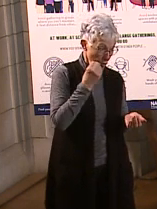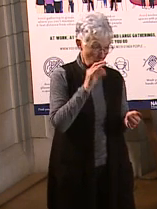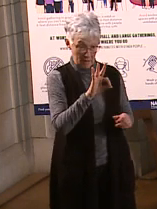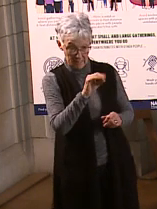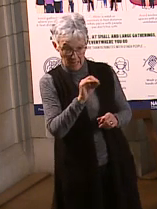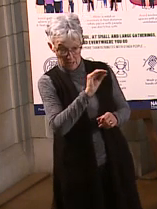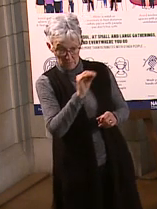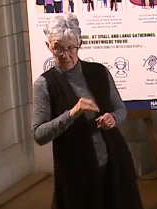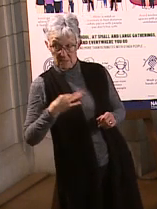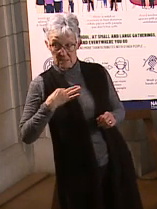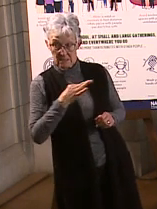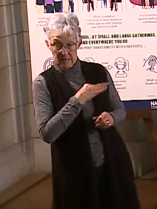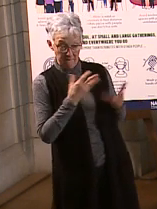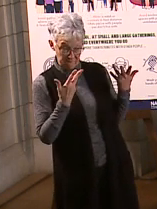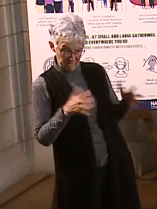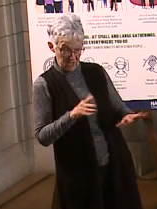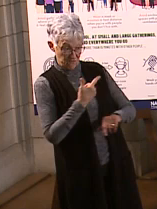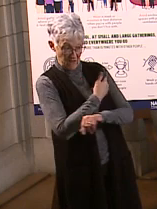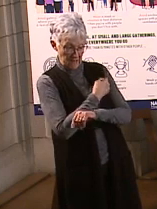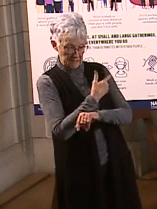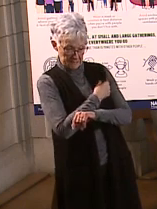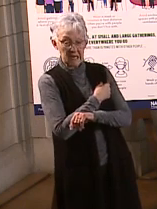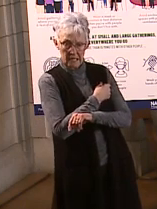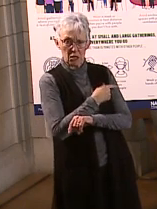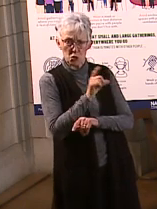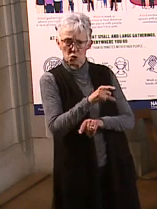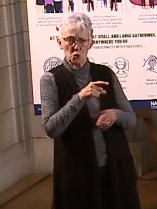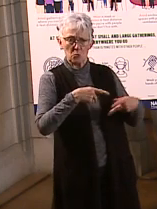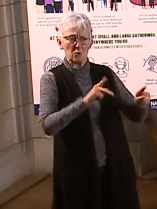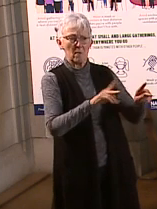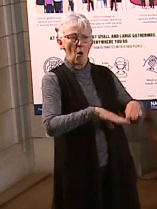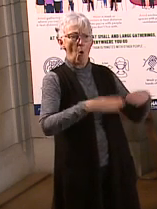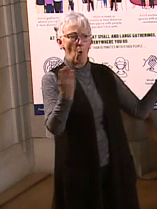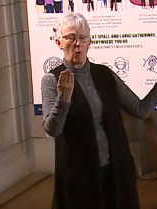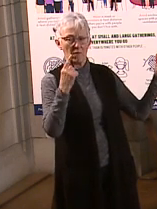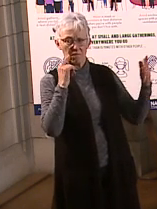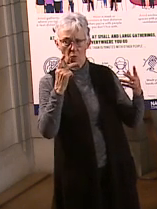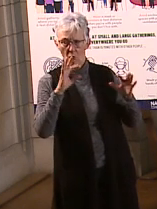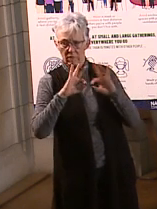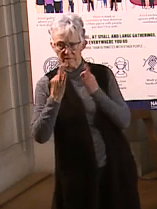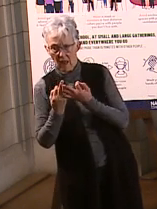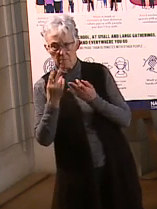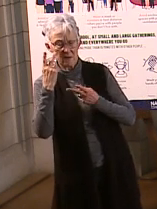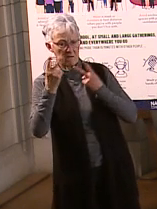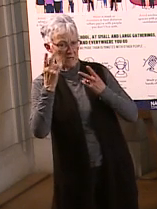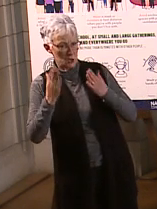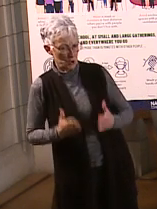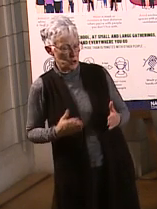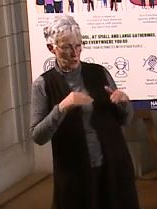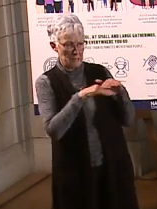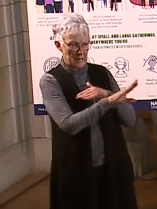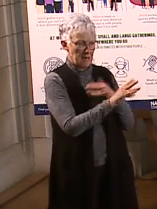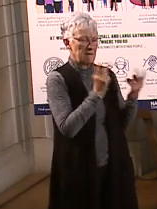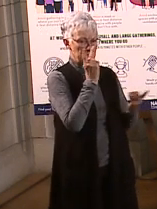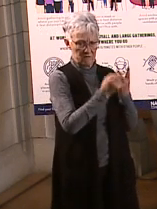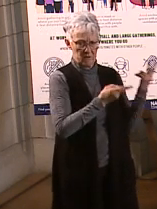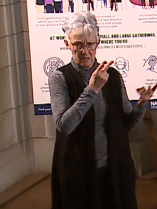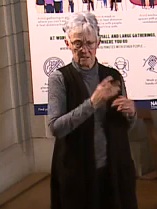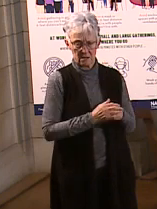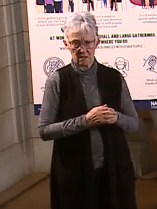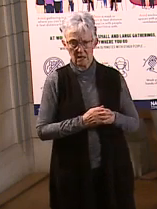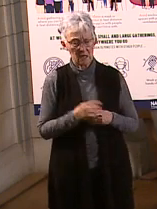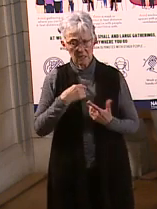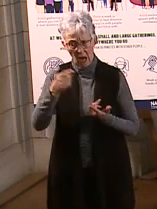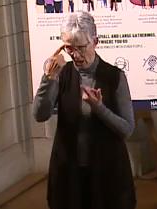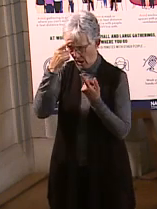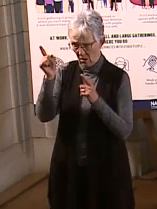visitations. We will review that as well because I do agree with the daughter you talked to here. It's important for